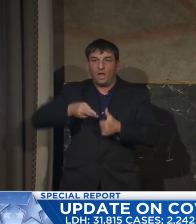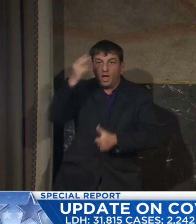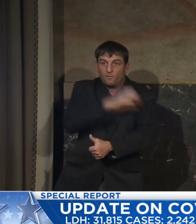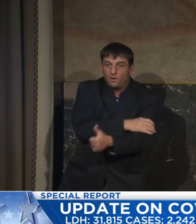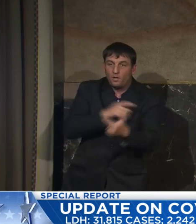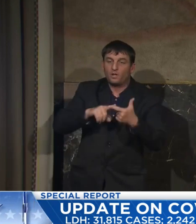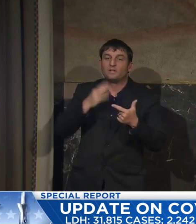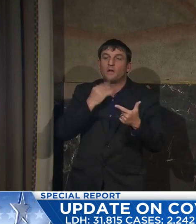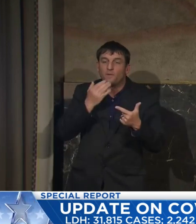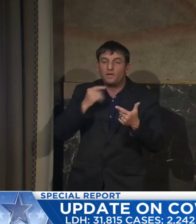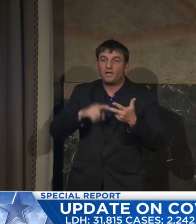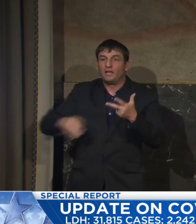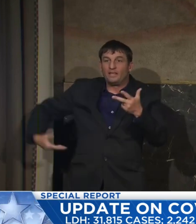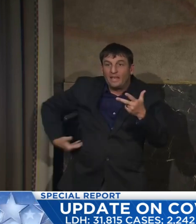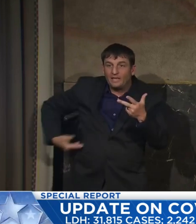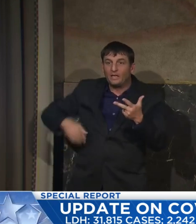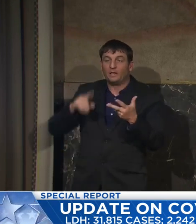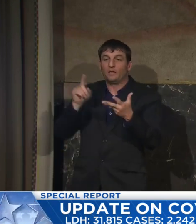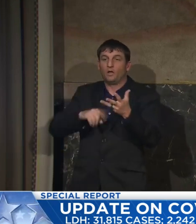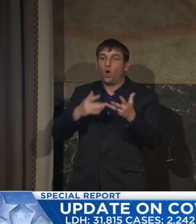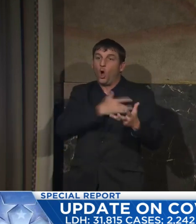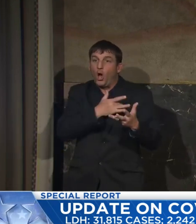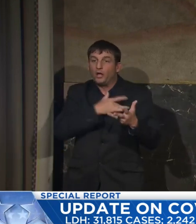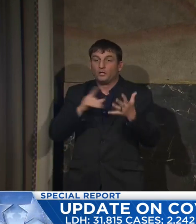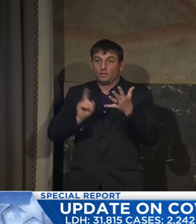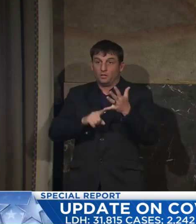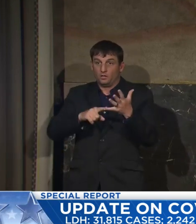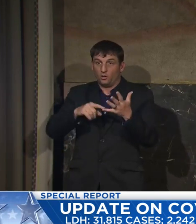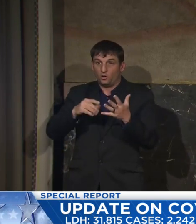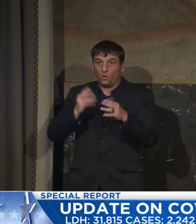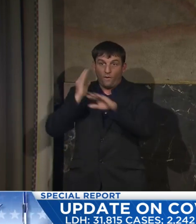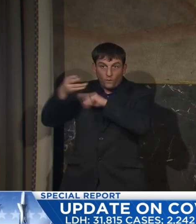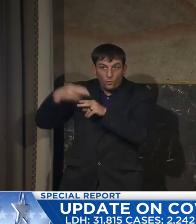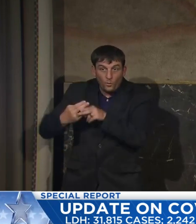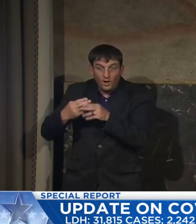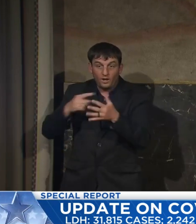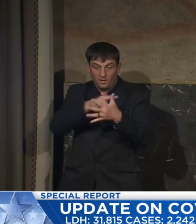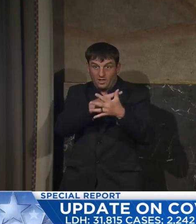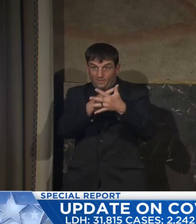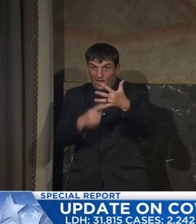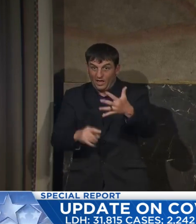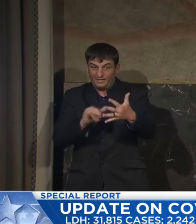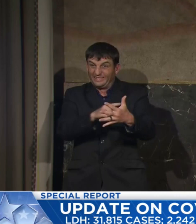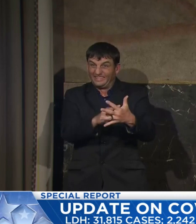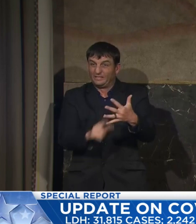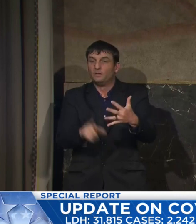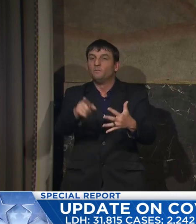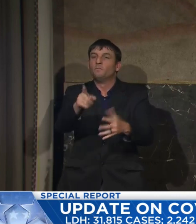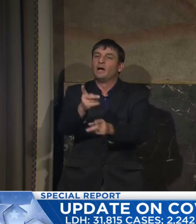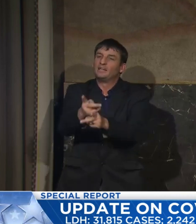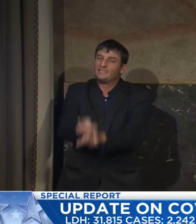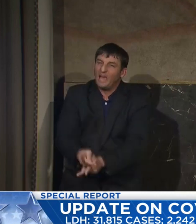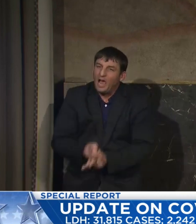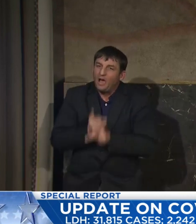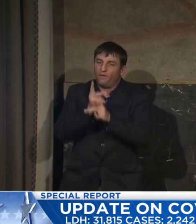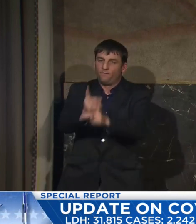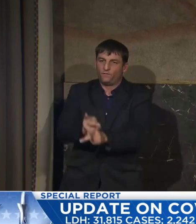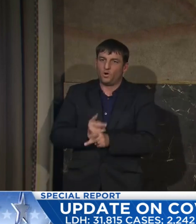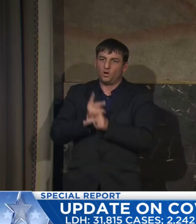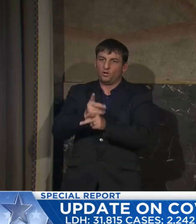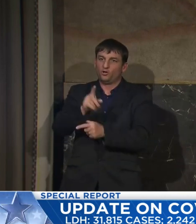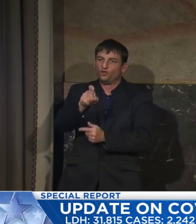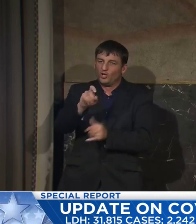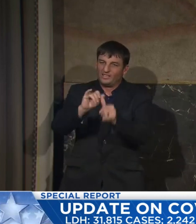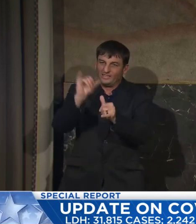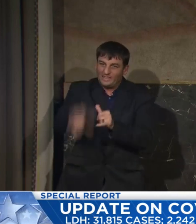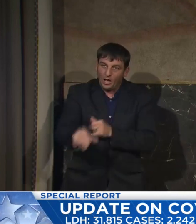diabetes, kidney disease, heart disease, obesity, you really need to be extremely careful and stay home unless you're doing